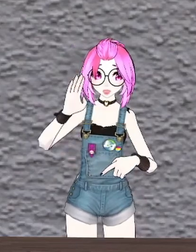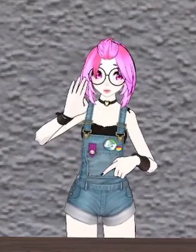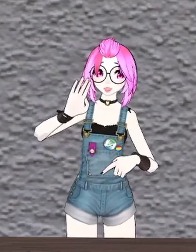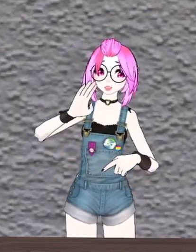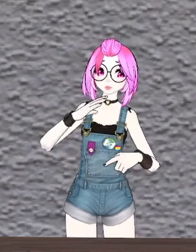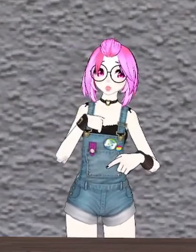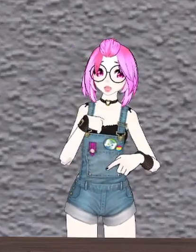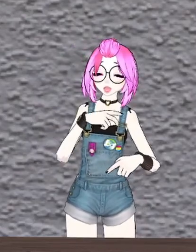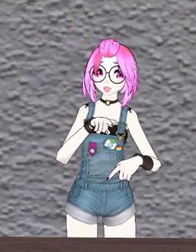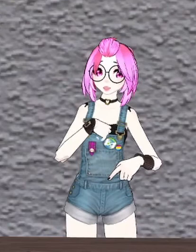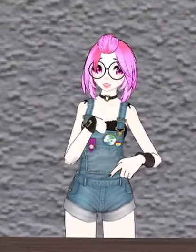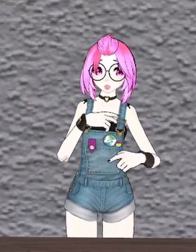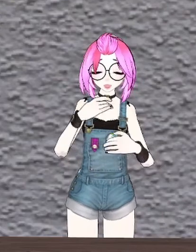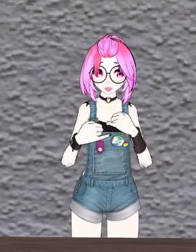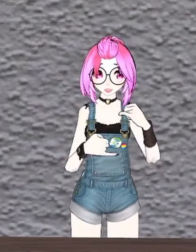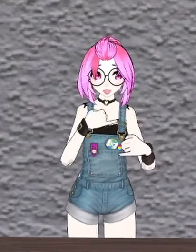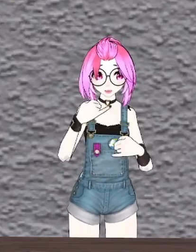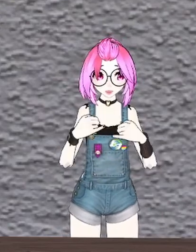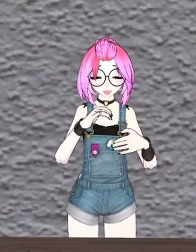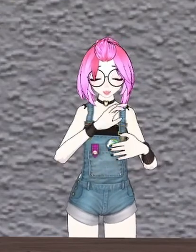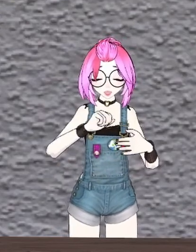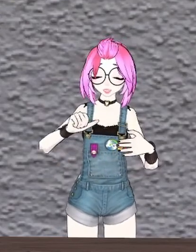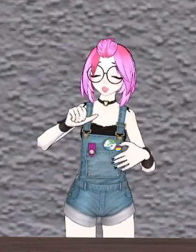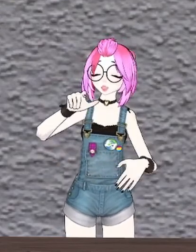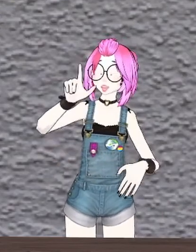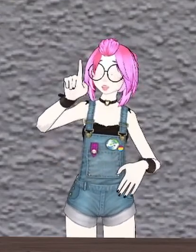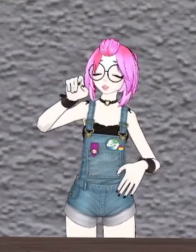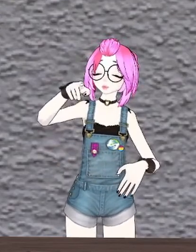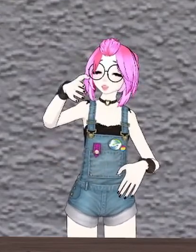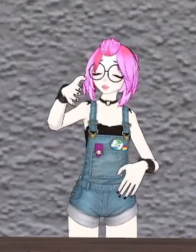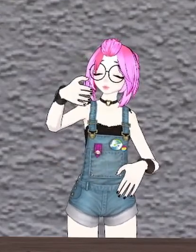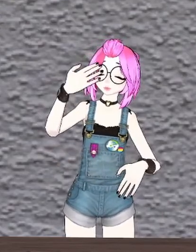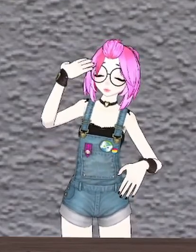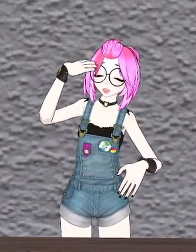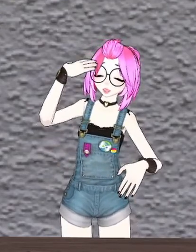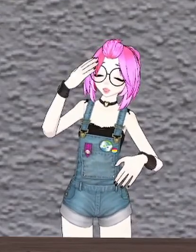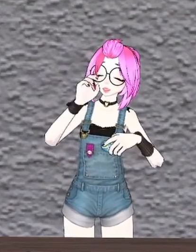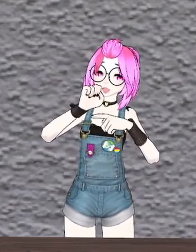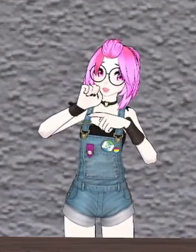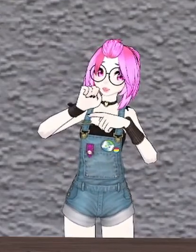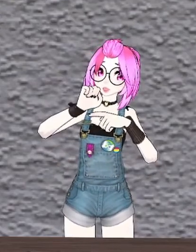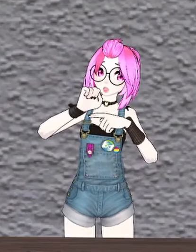I don't know. I personally would have Okay, signed sorry. international dollar, but do you know how to sign that, Crow?